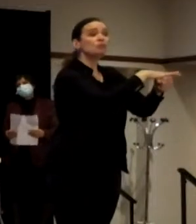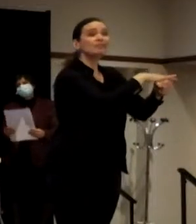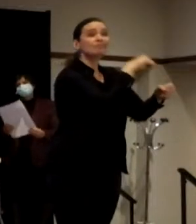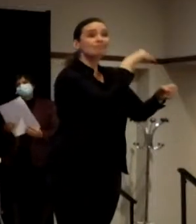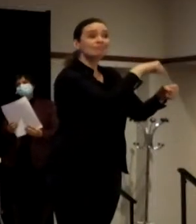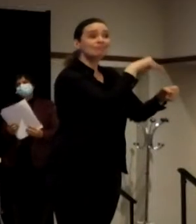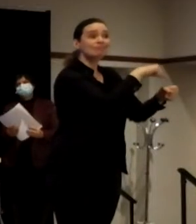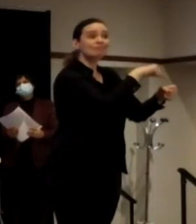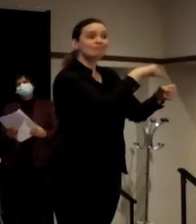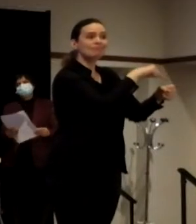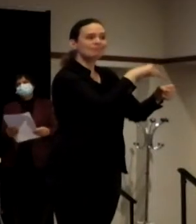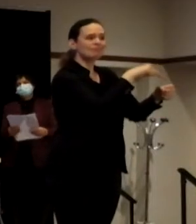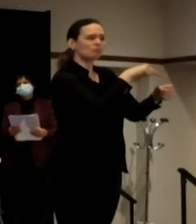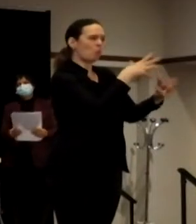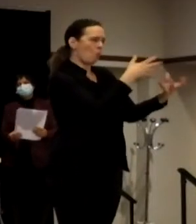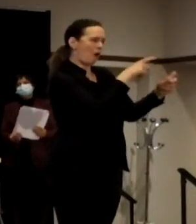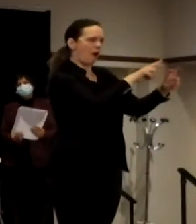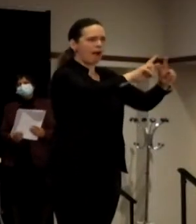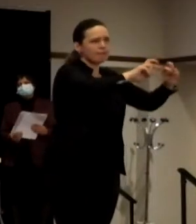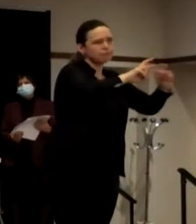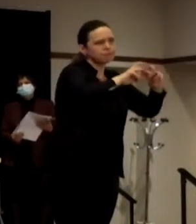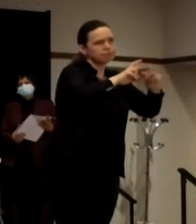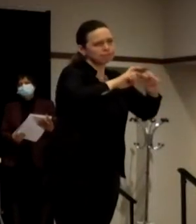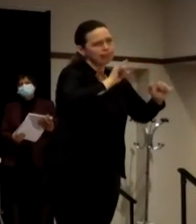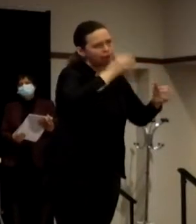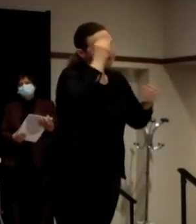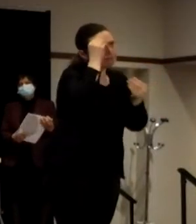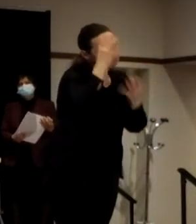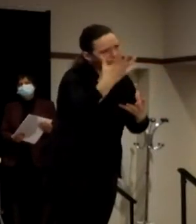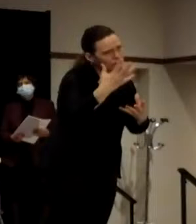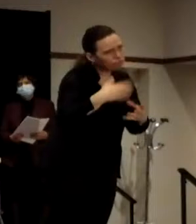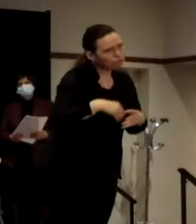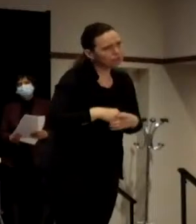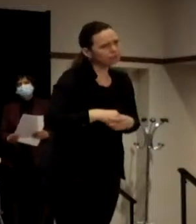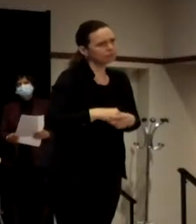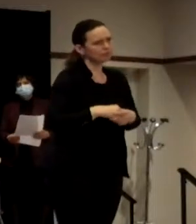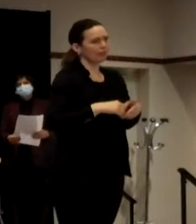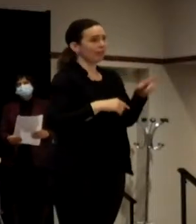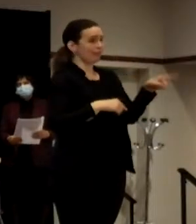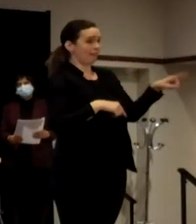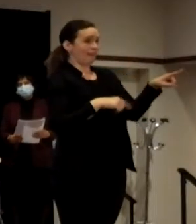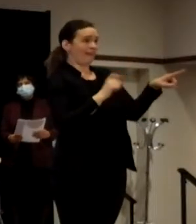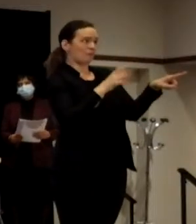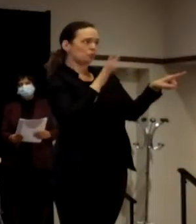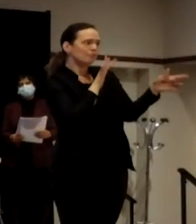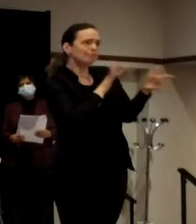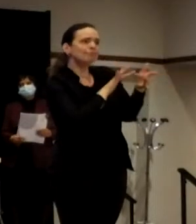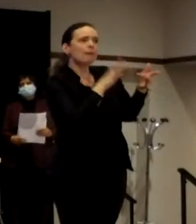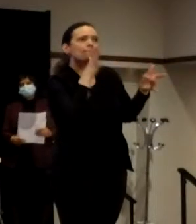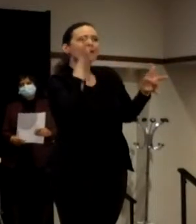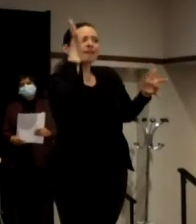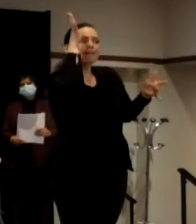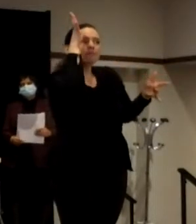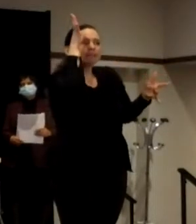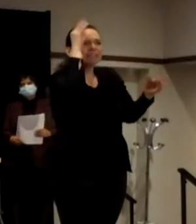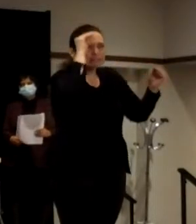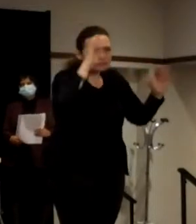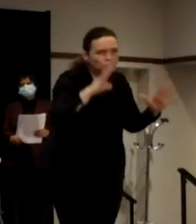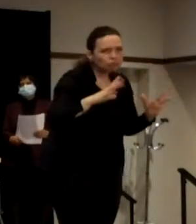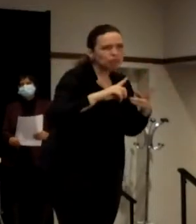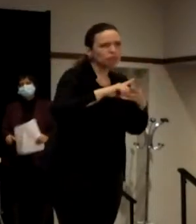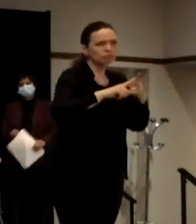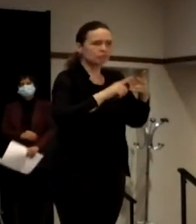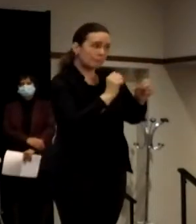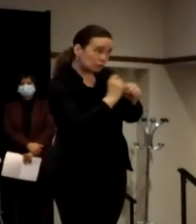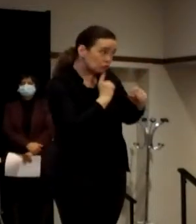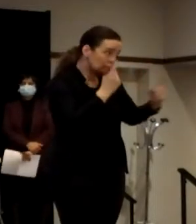at what is possible for them, and they'll need to engage with their stakeholders. I think to Dr. Gupta's point, I